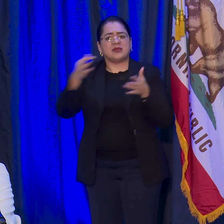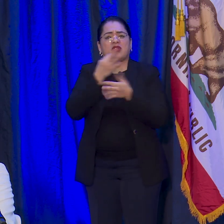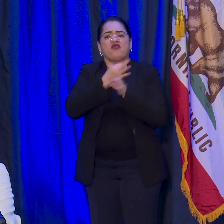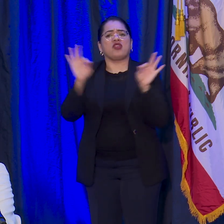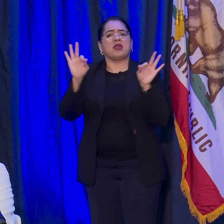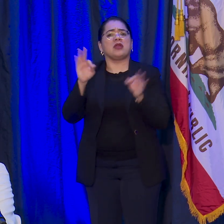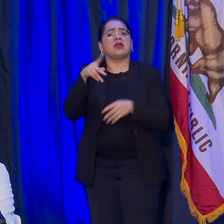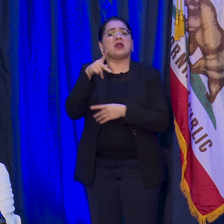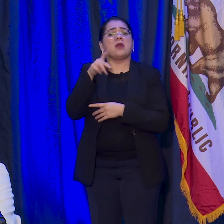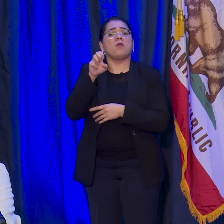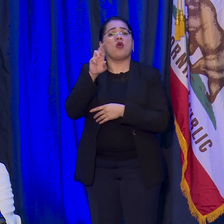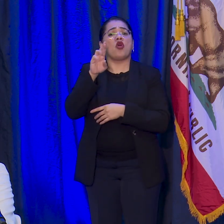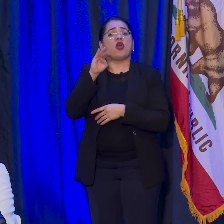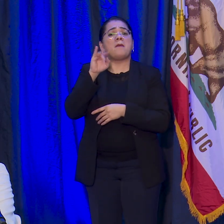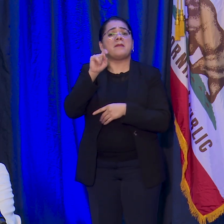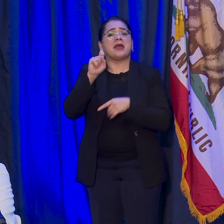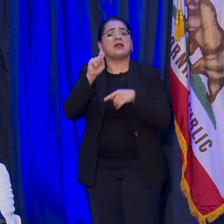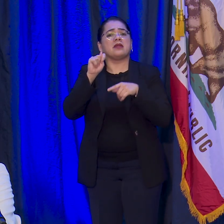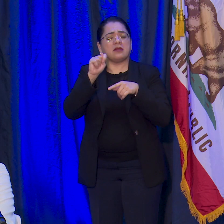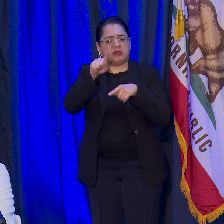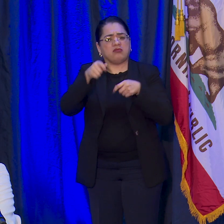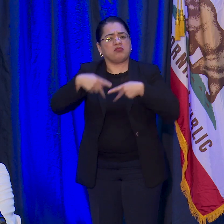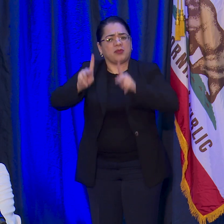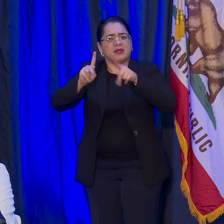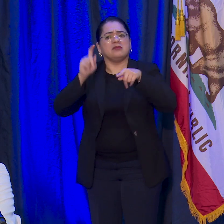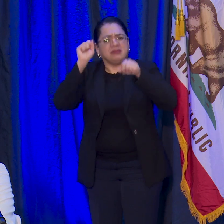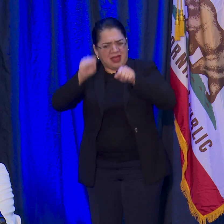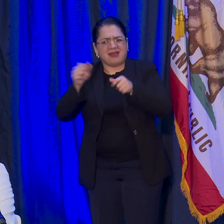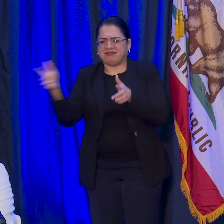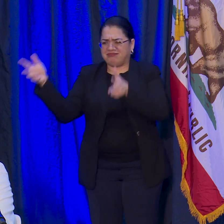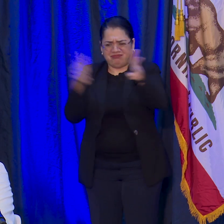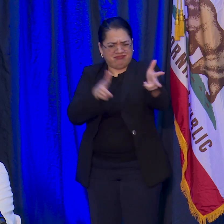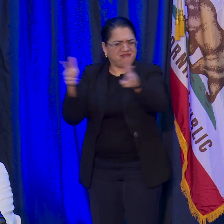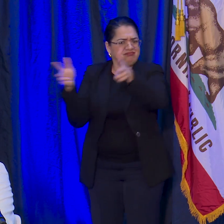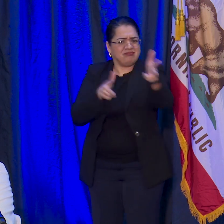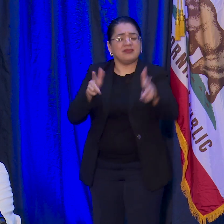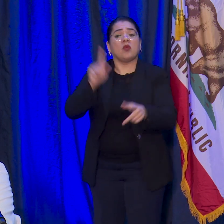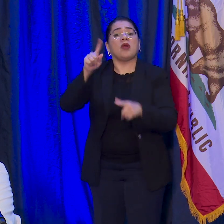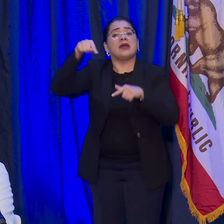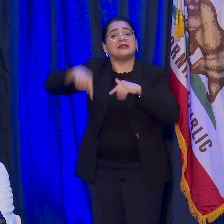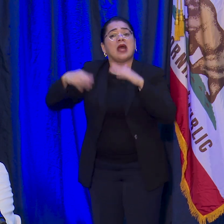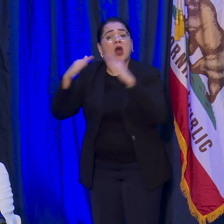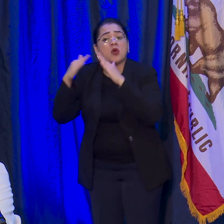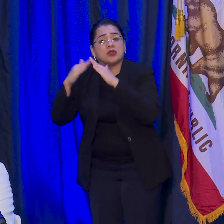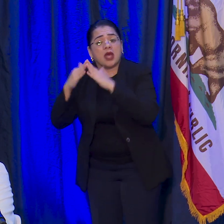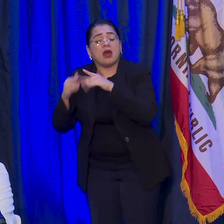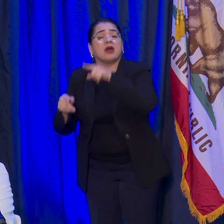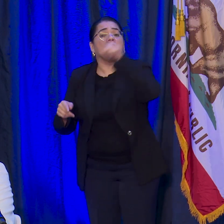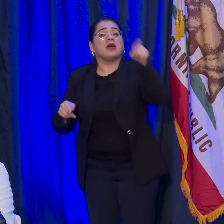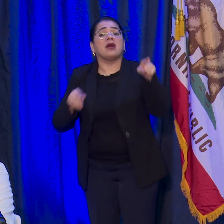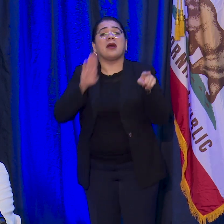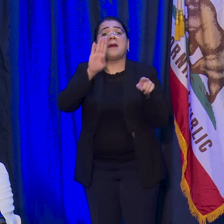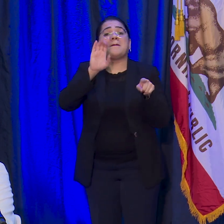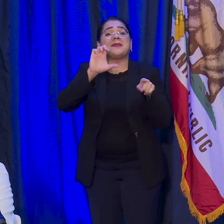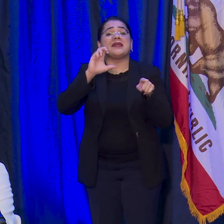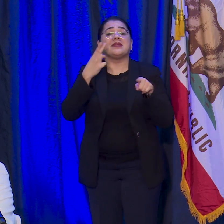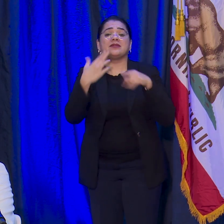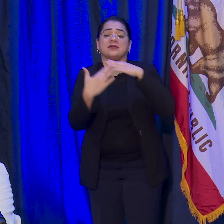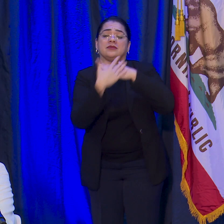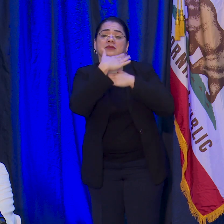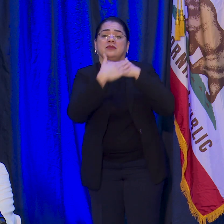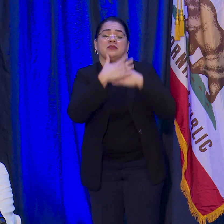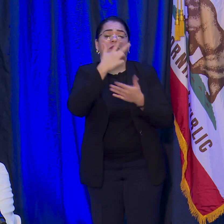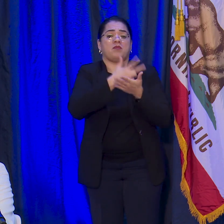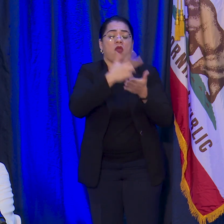permit to move their cars. These are lots across downtown and our beach lots up and down the beach, and we're continuously looking for more